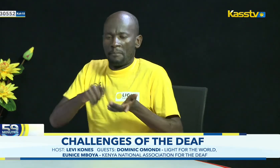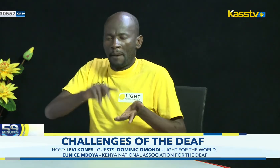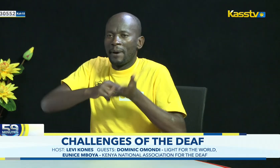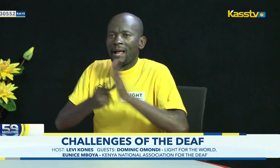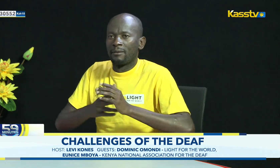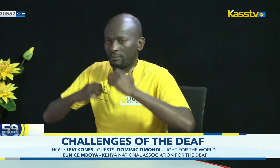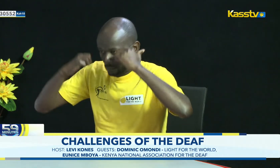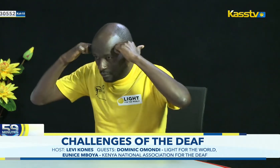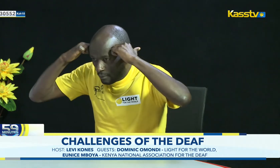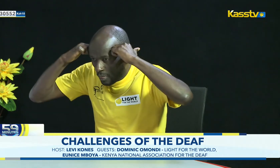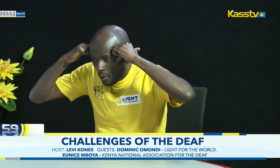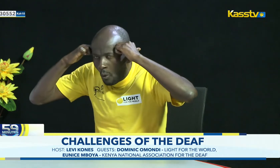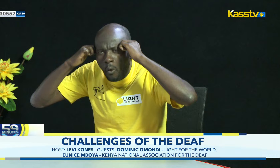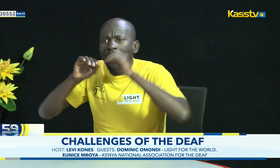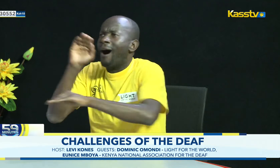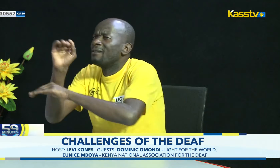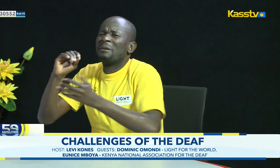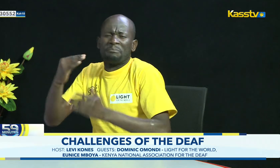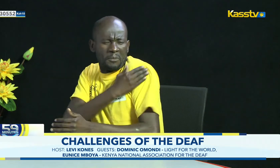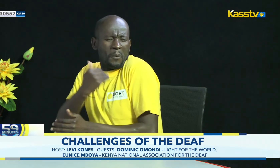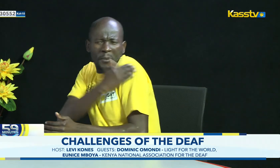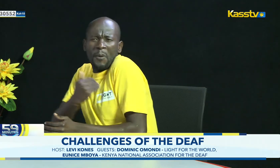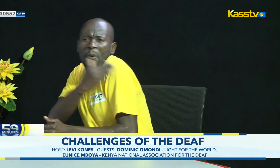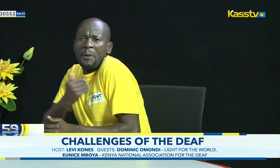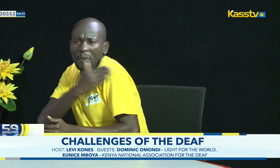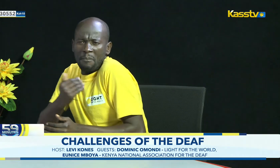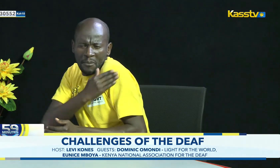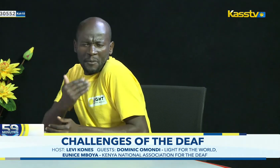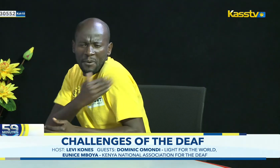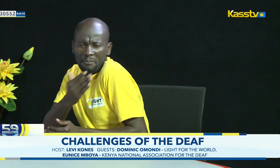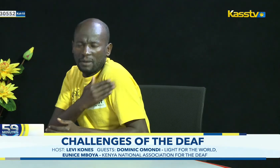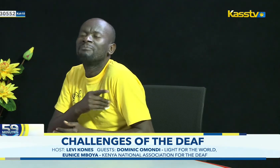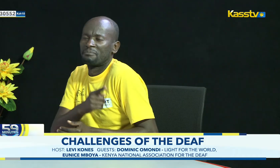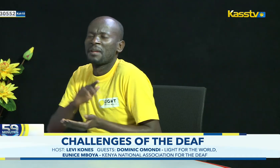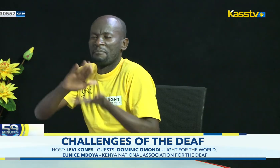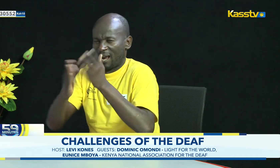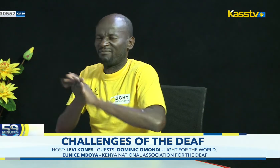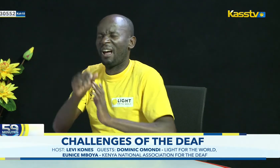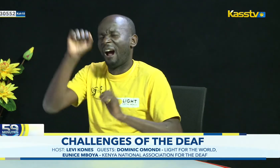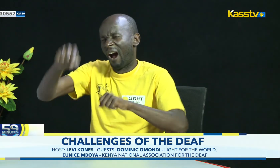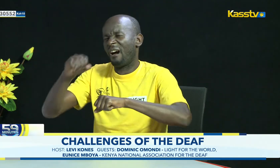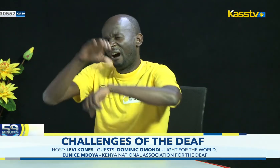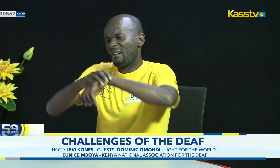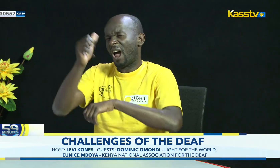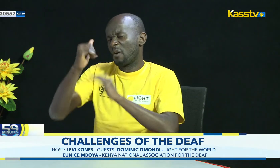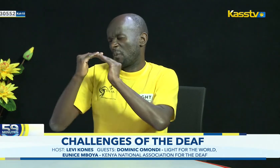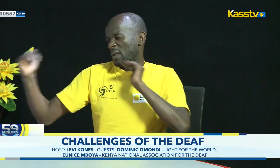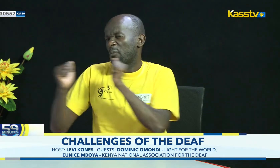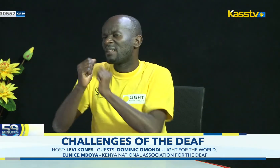brought about. I'm interested in the subject, but I can't understand. I have to rely on a hearing person to help